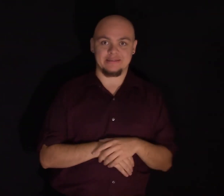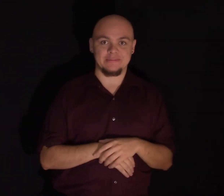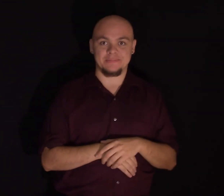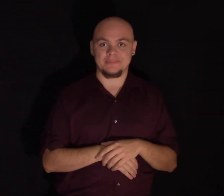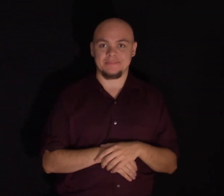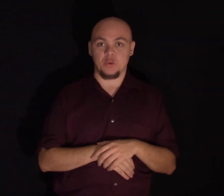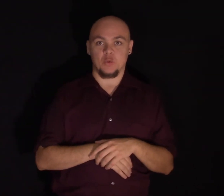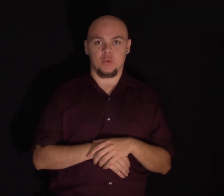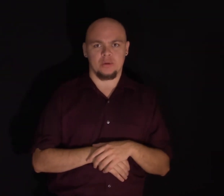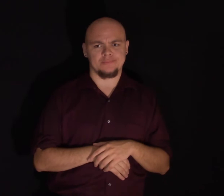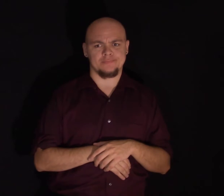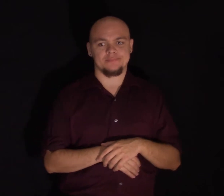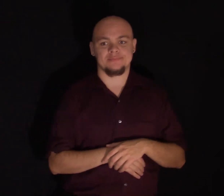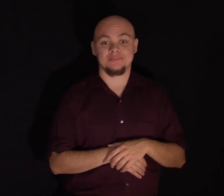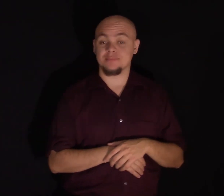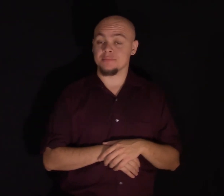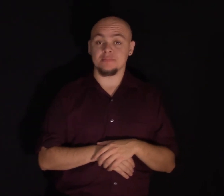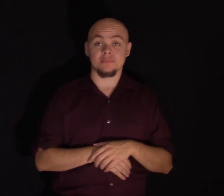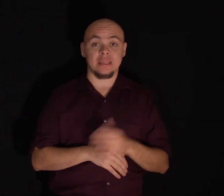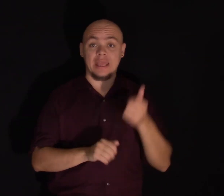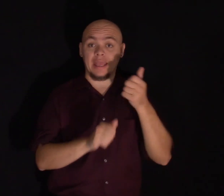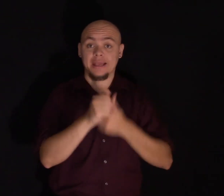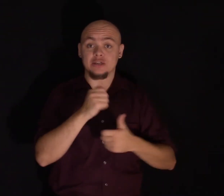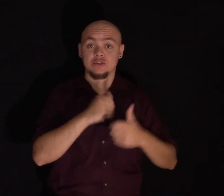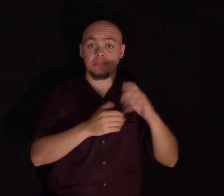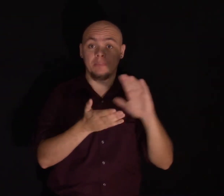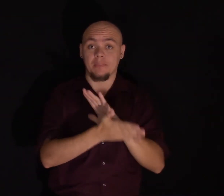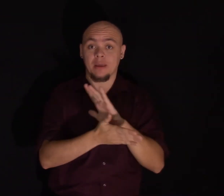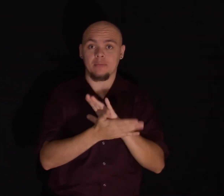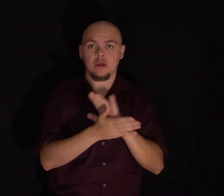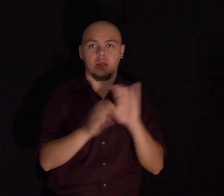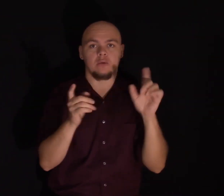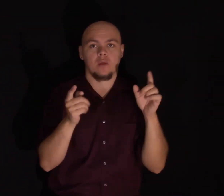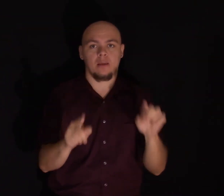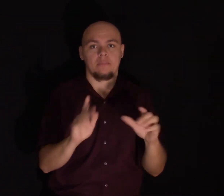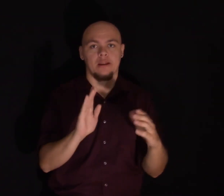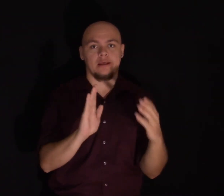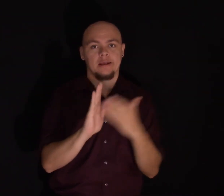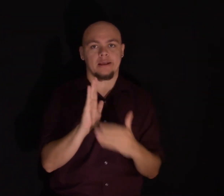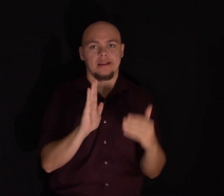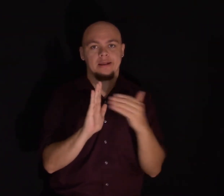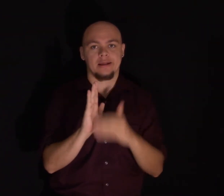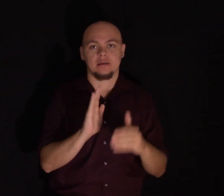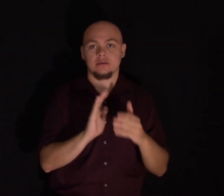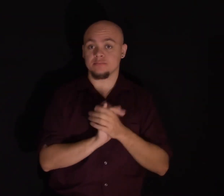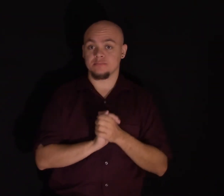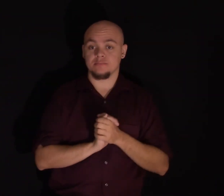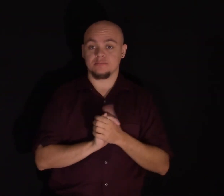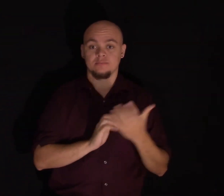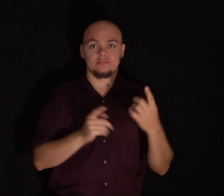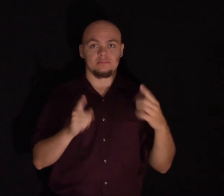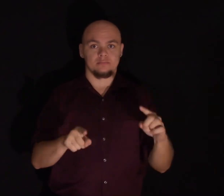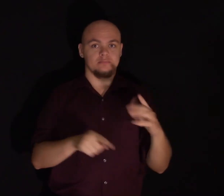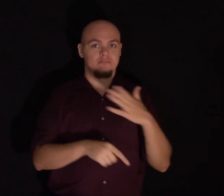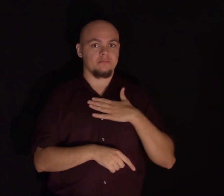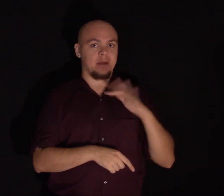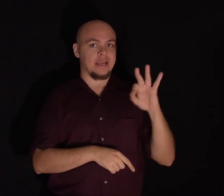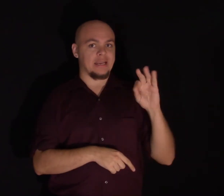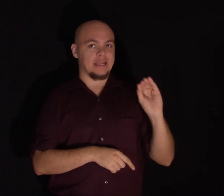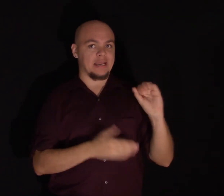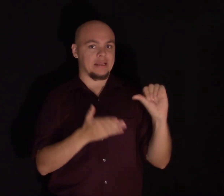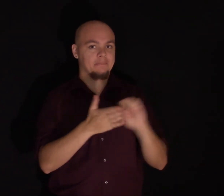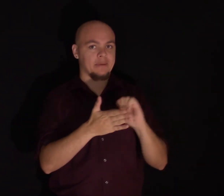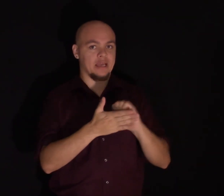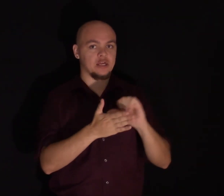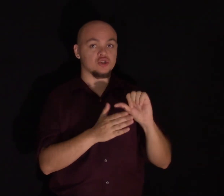this and that would happen every single paper but then came my 90-page senior thesis a